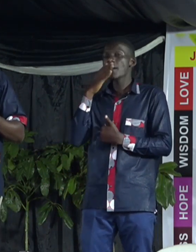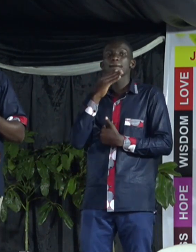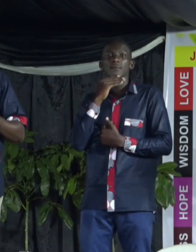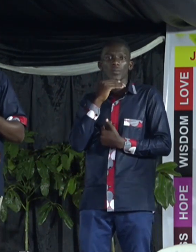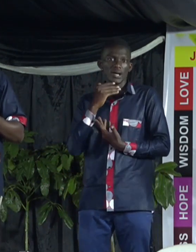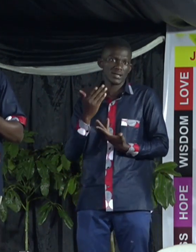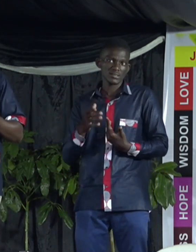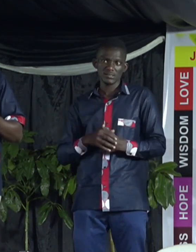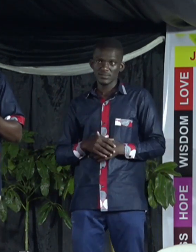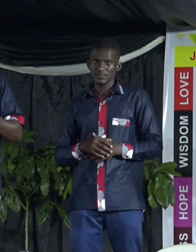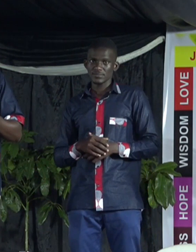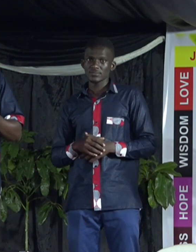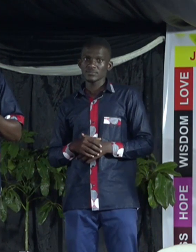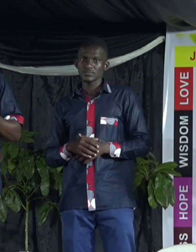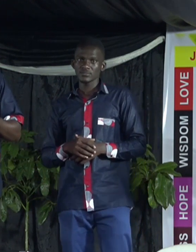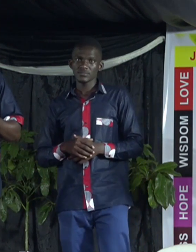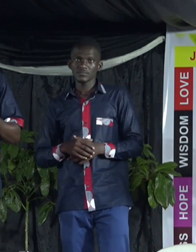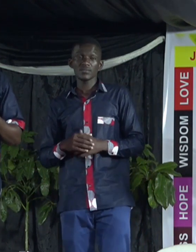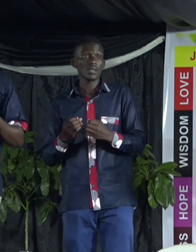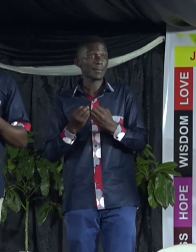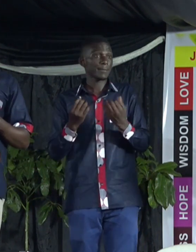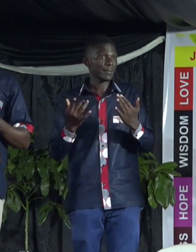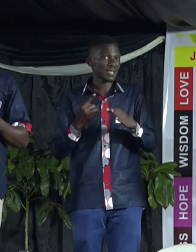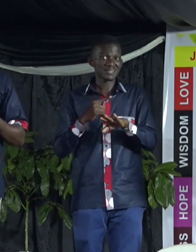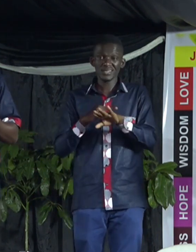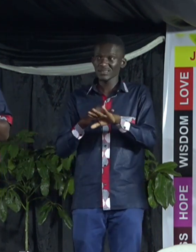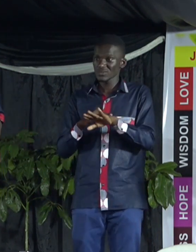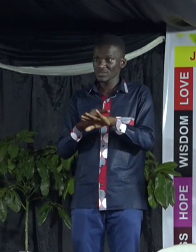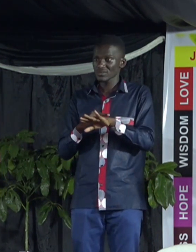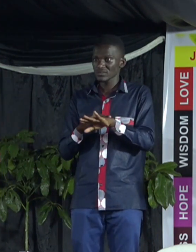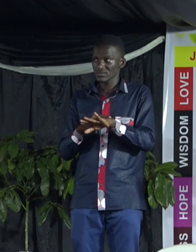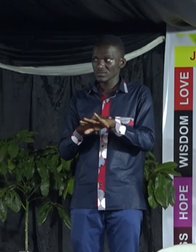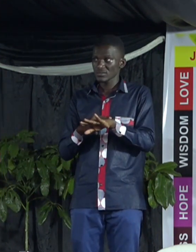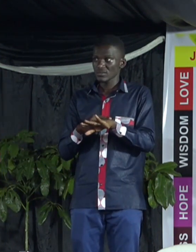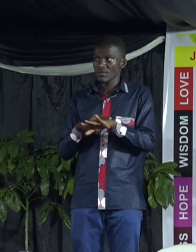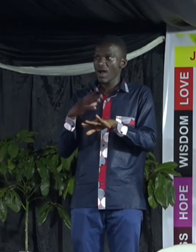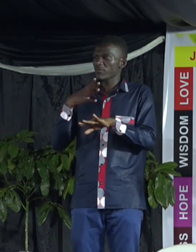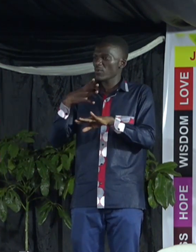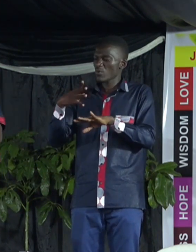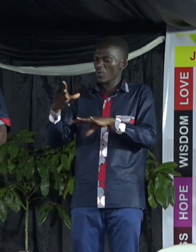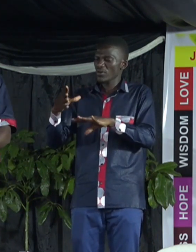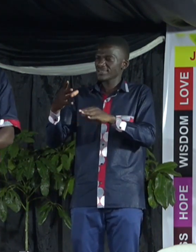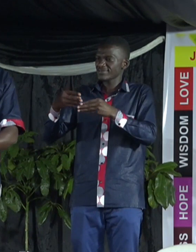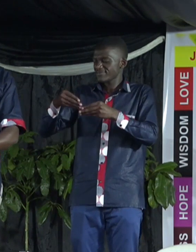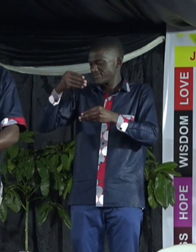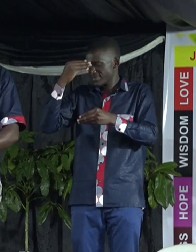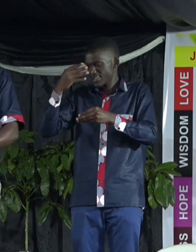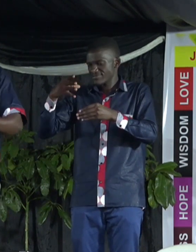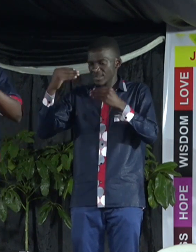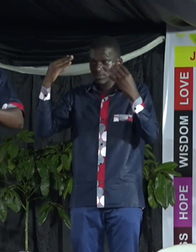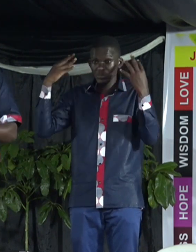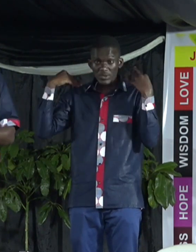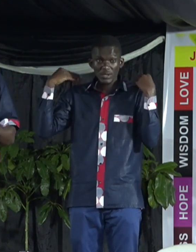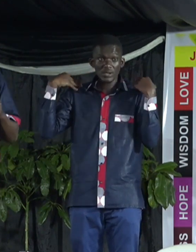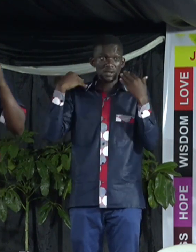him as a humble man. Mirundi mingi. But many times, ngeza musi training. I've gone to training sessions.